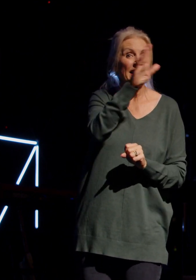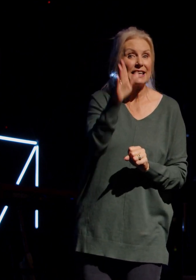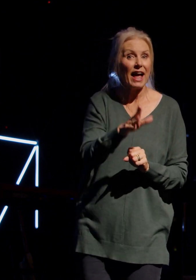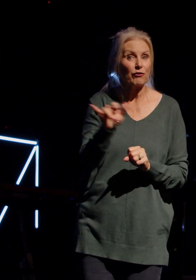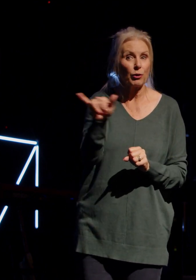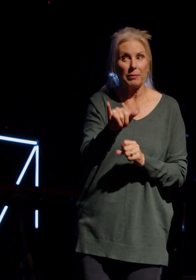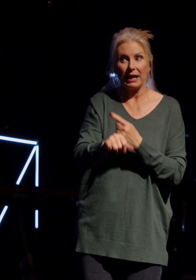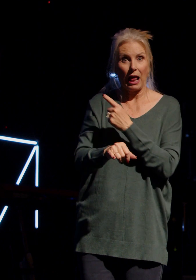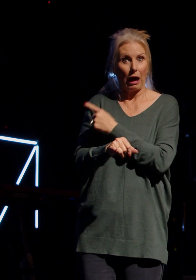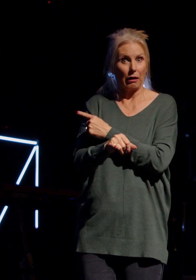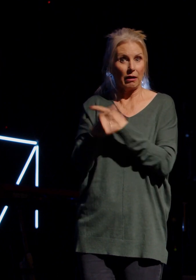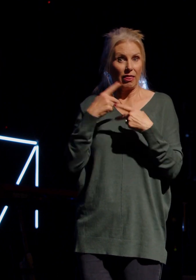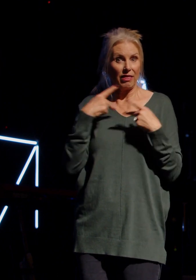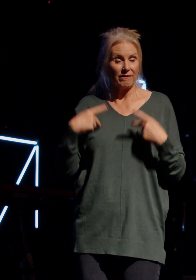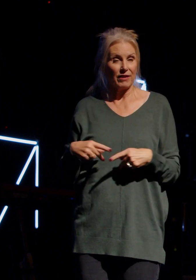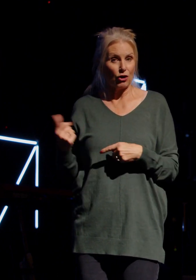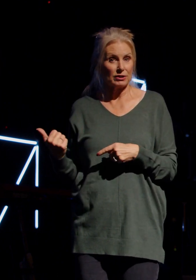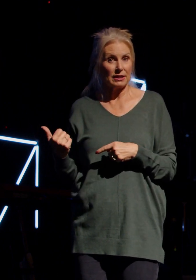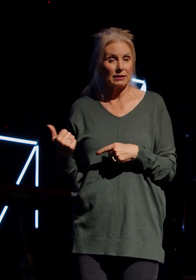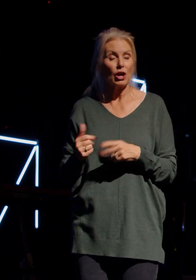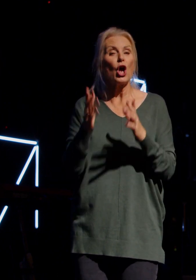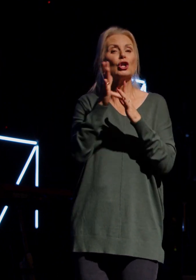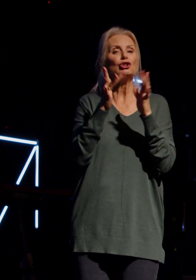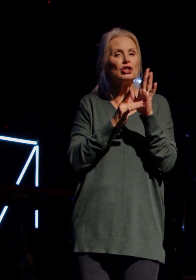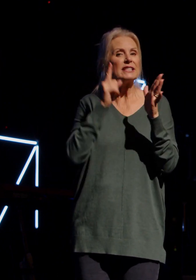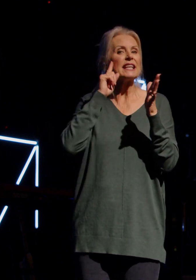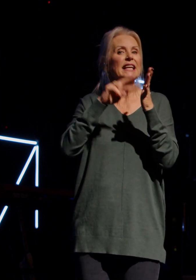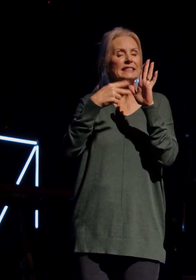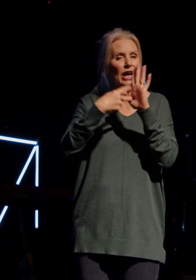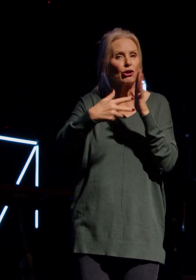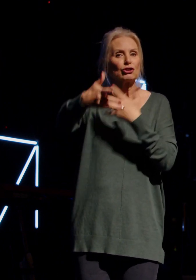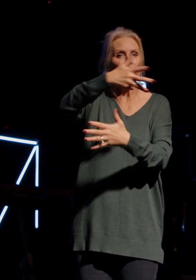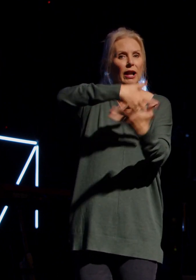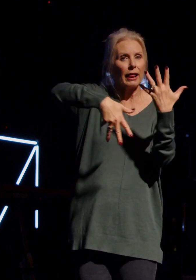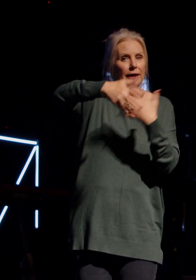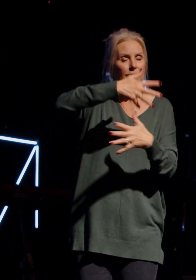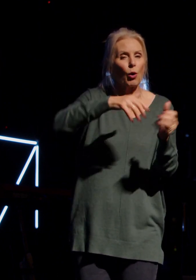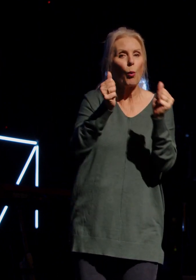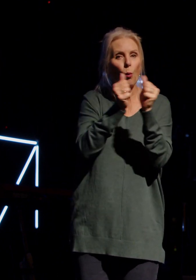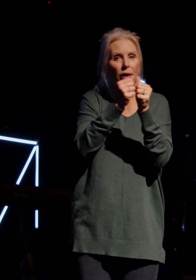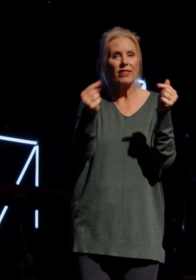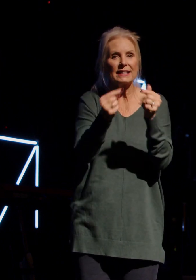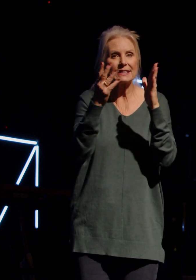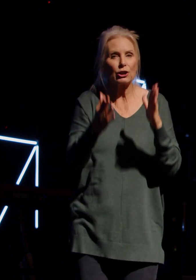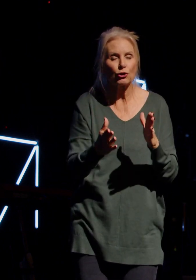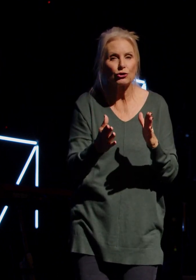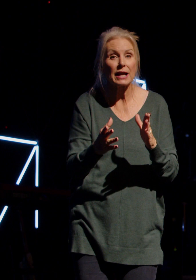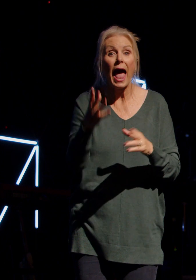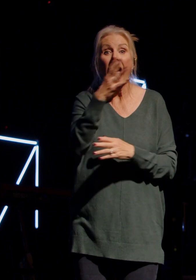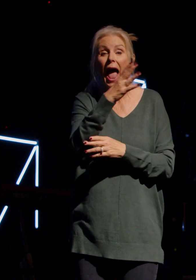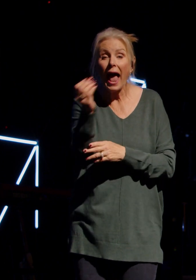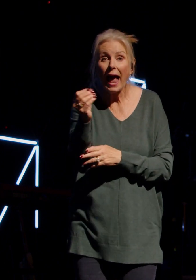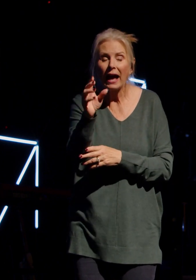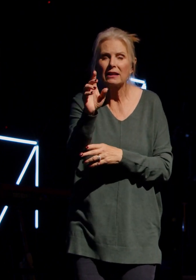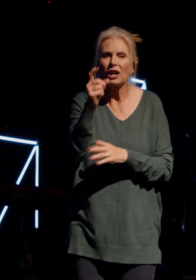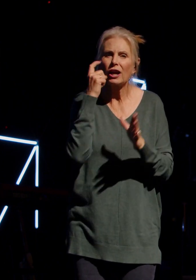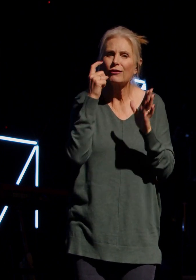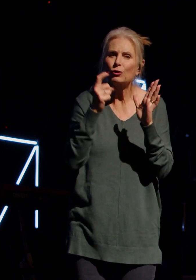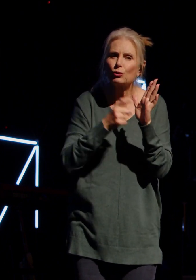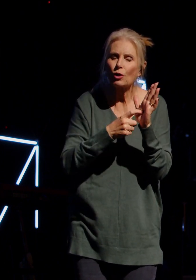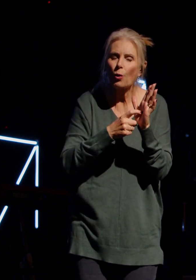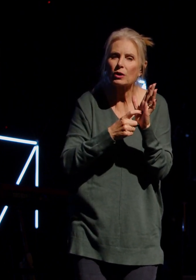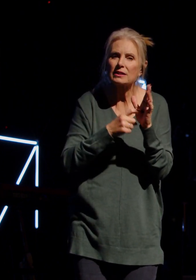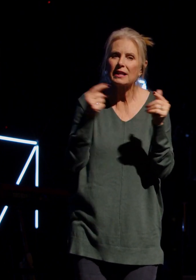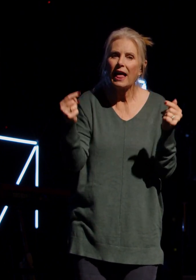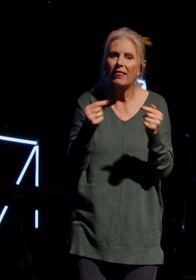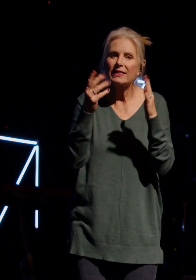Notice Jesus intentionally spent time with sinners. Notice this too. They liked him. They liked